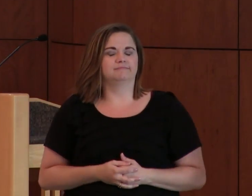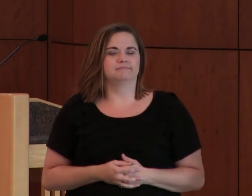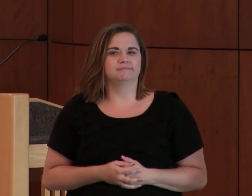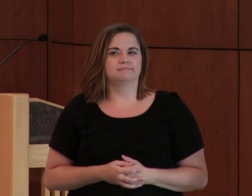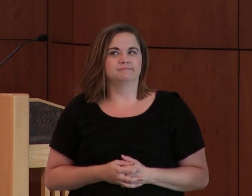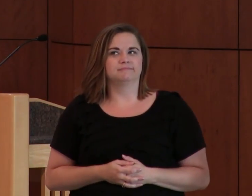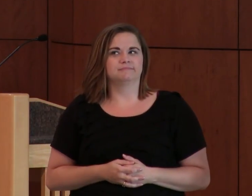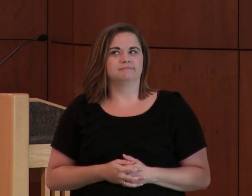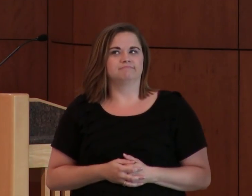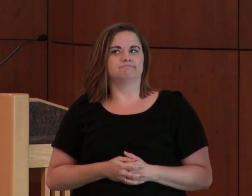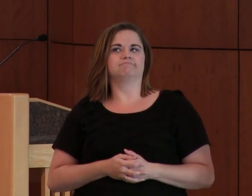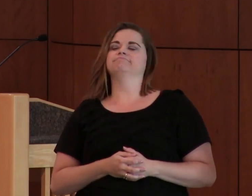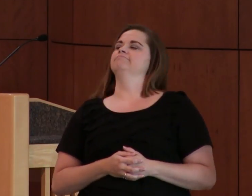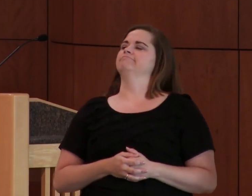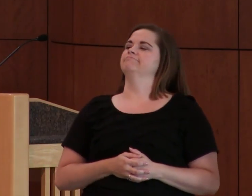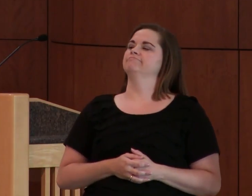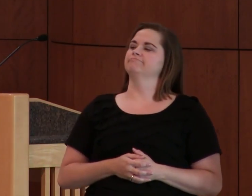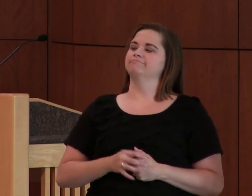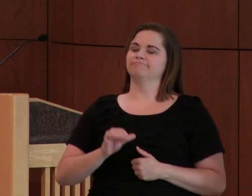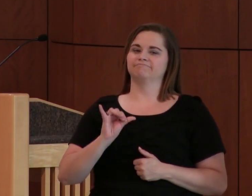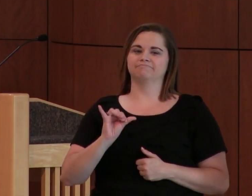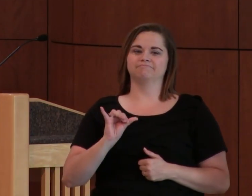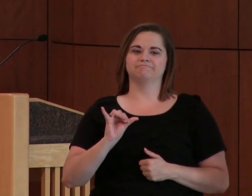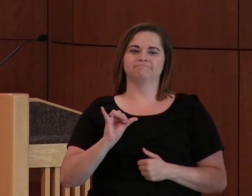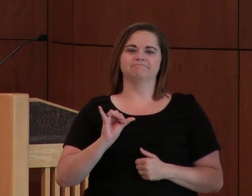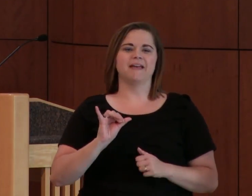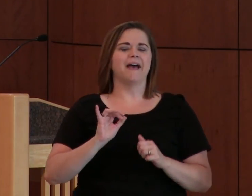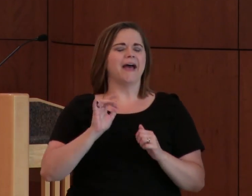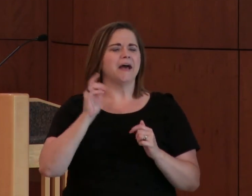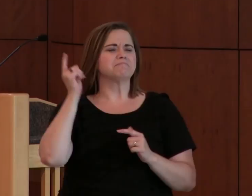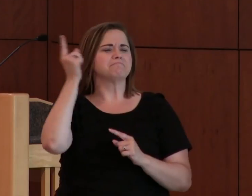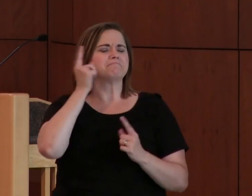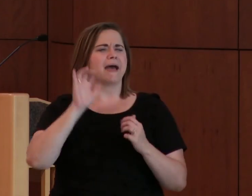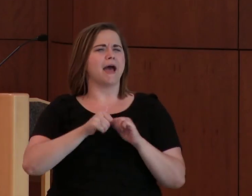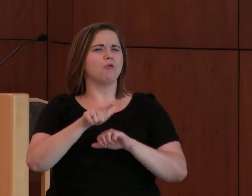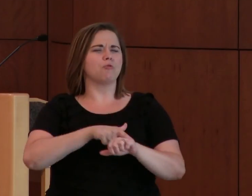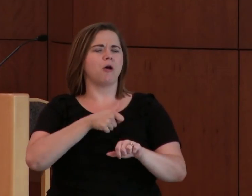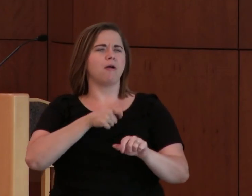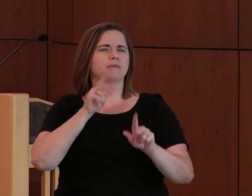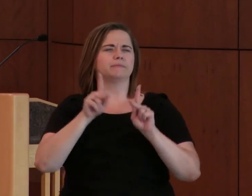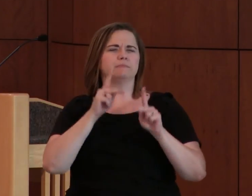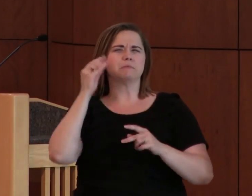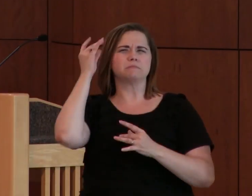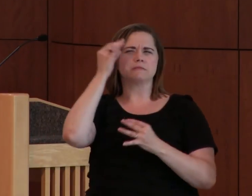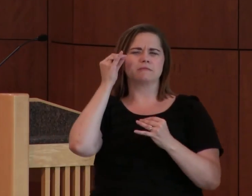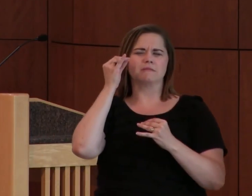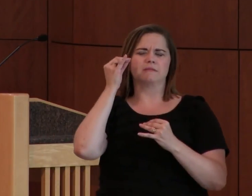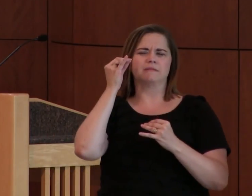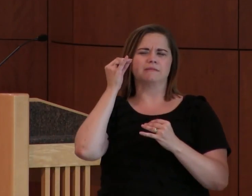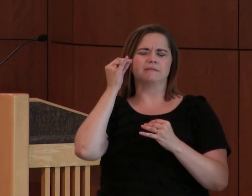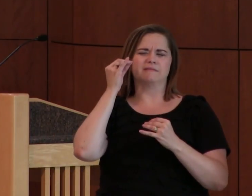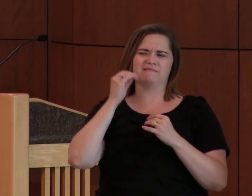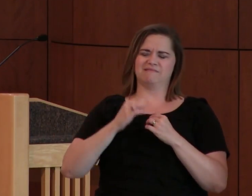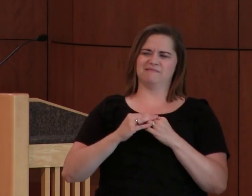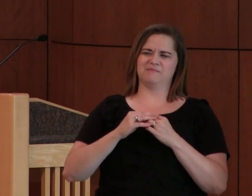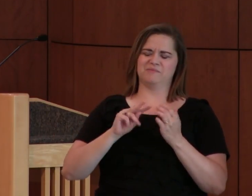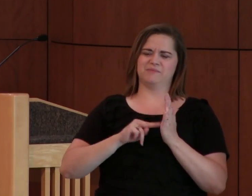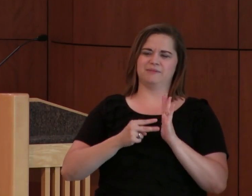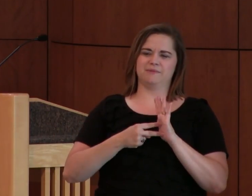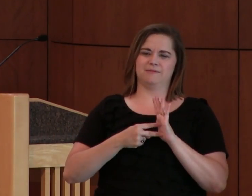I wonder how long it took them to figure out exactly what Jesus had said. I'm sure there were a few smirks right off the front